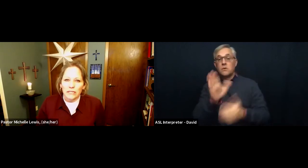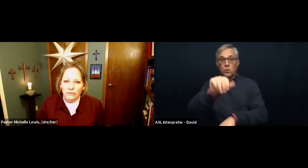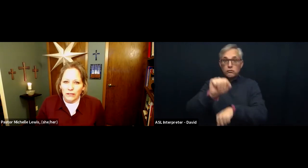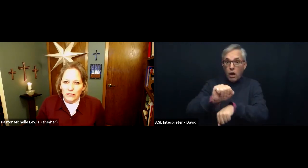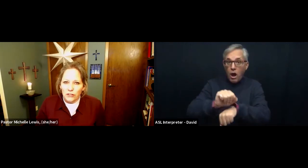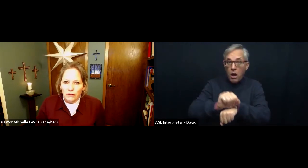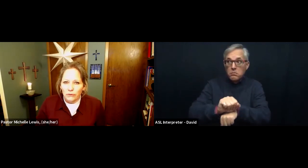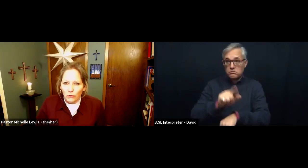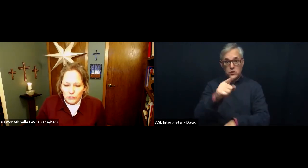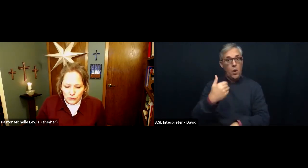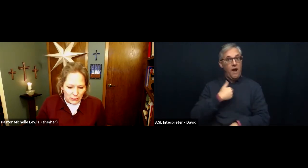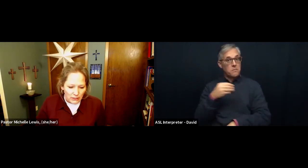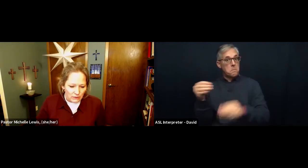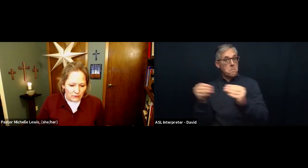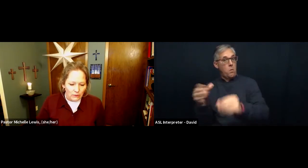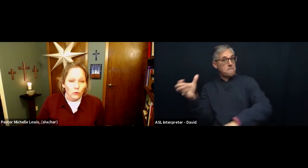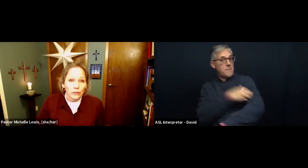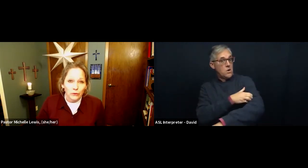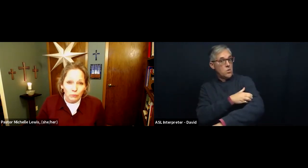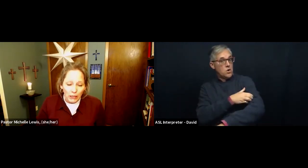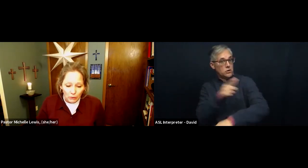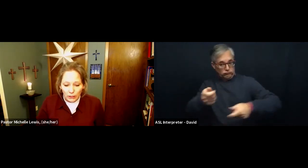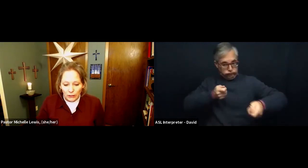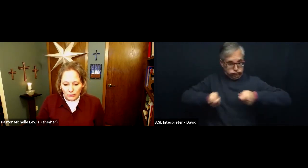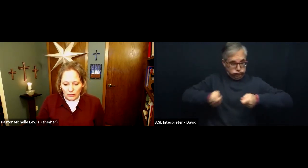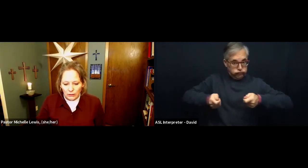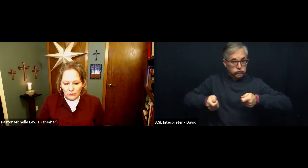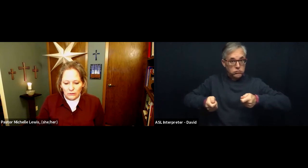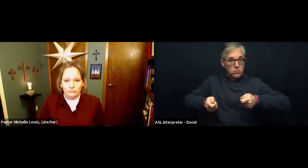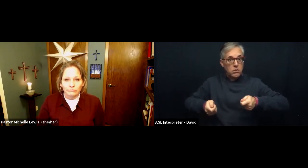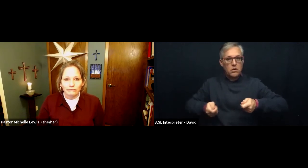Don't take advantage of your strength or your power.